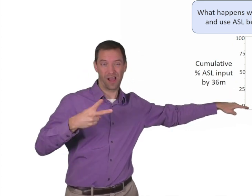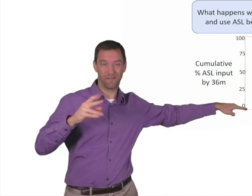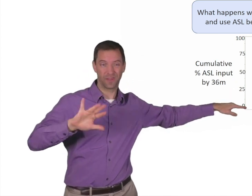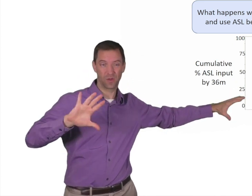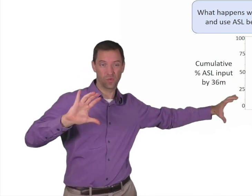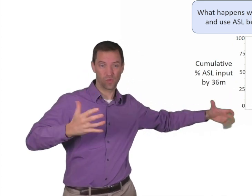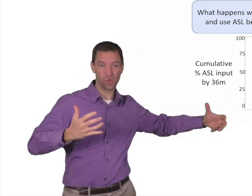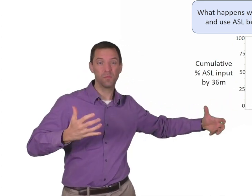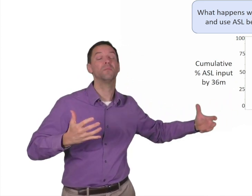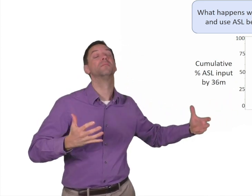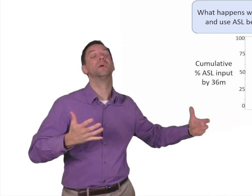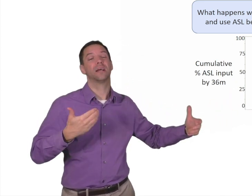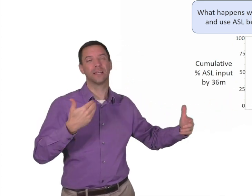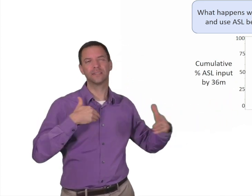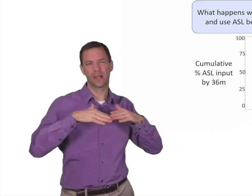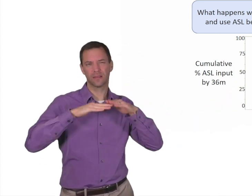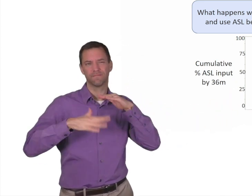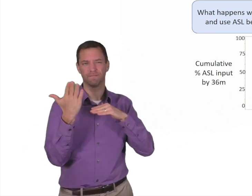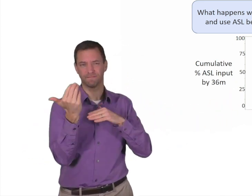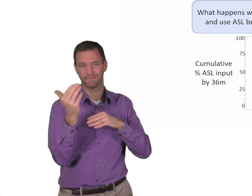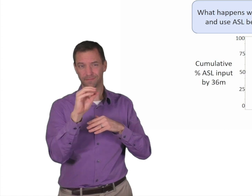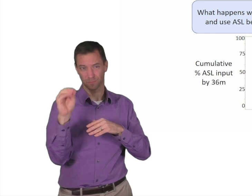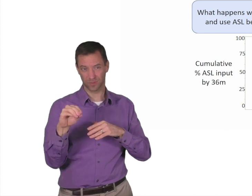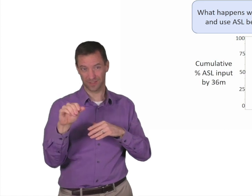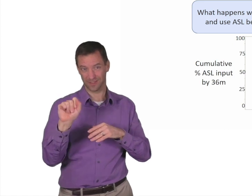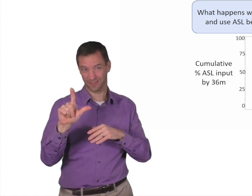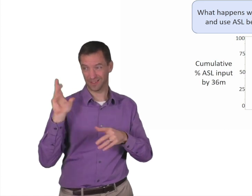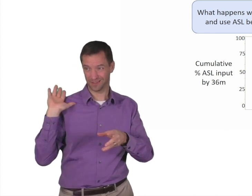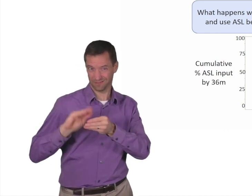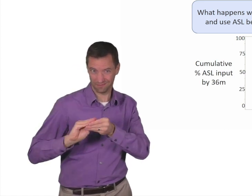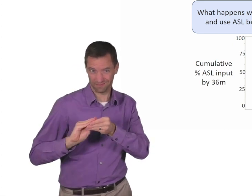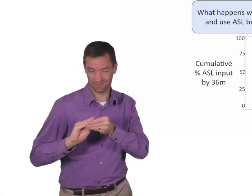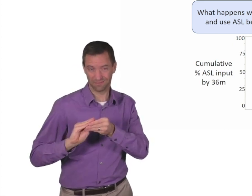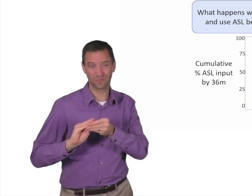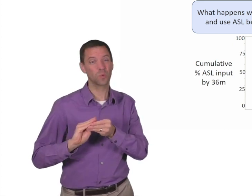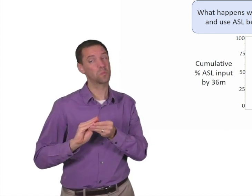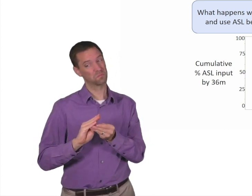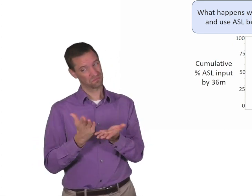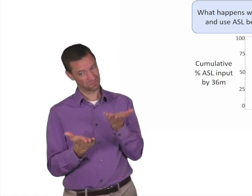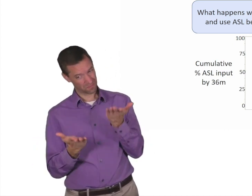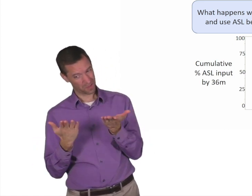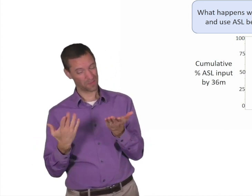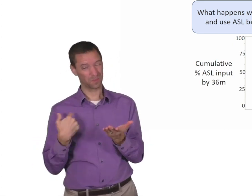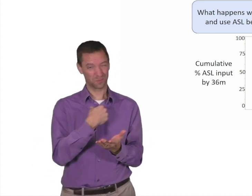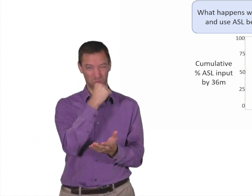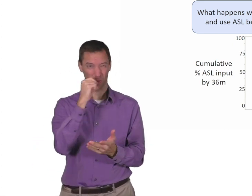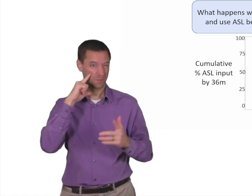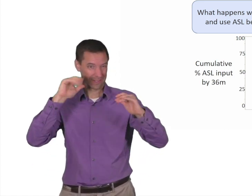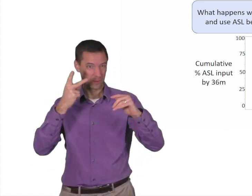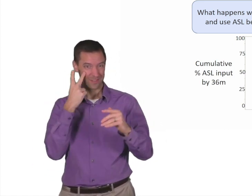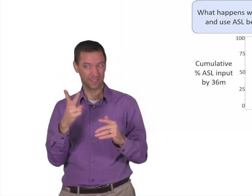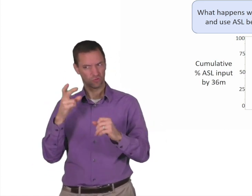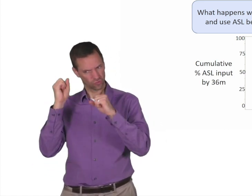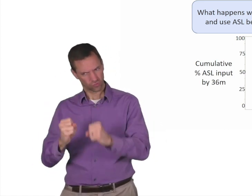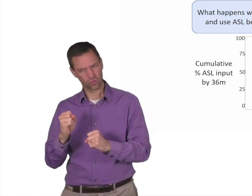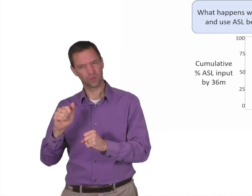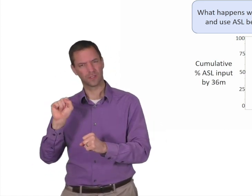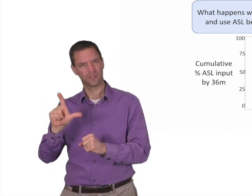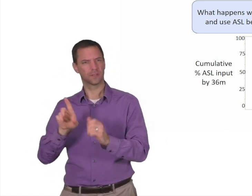these children had a cumulative % ASL that was 15% or less. And so we might